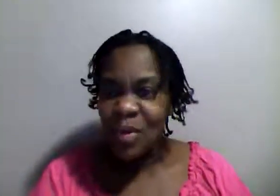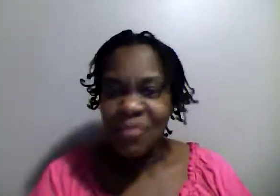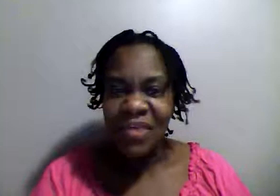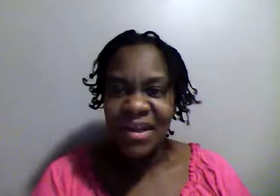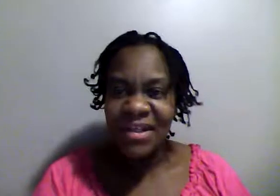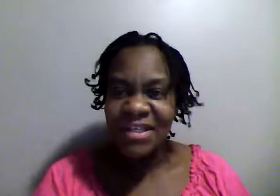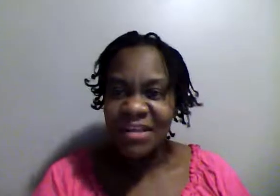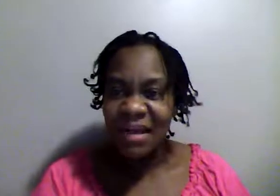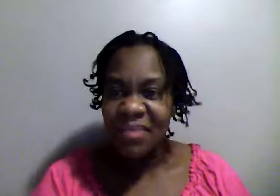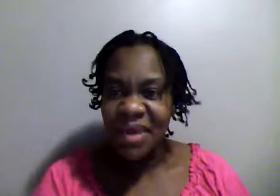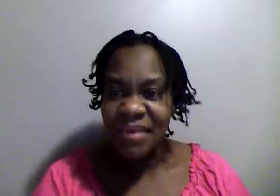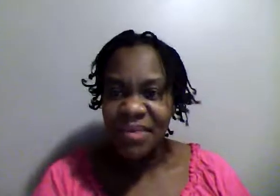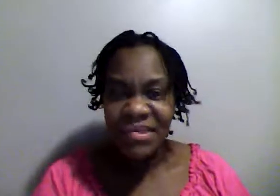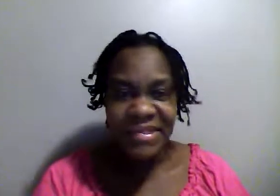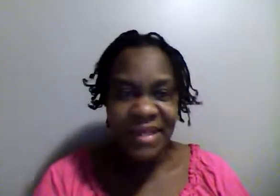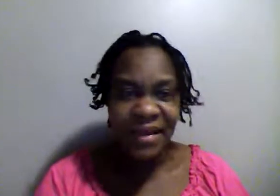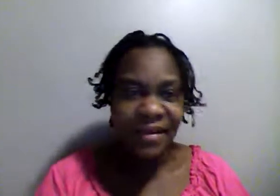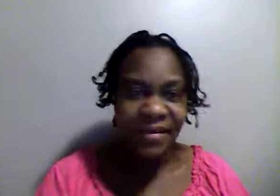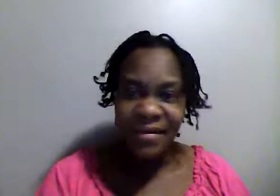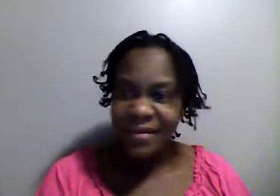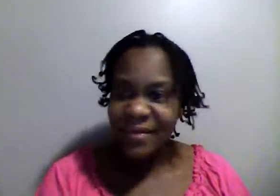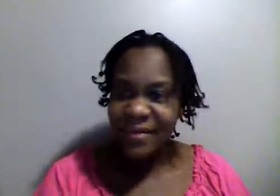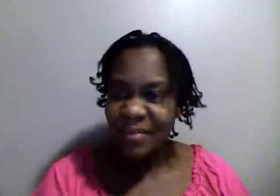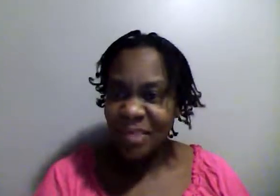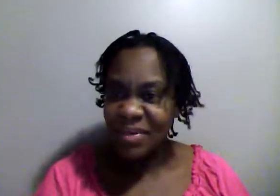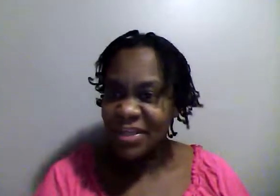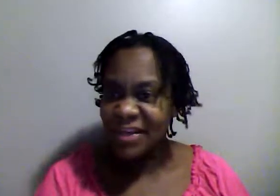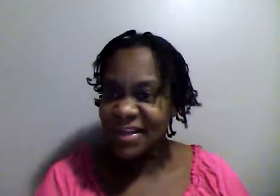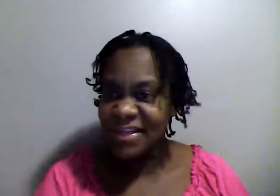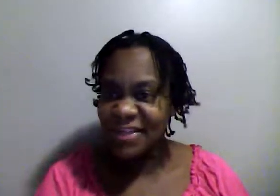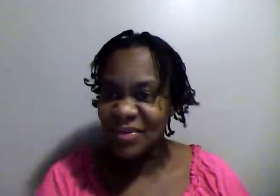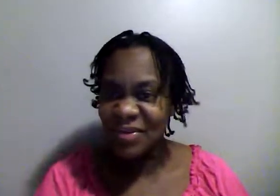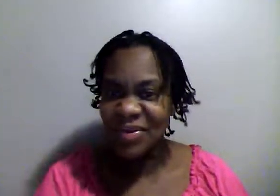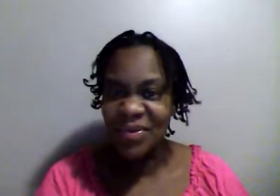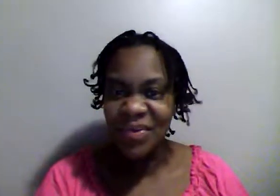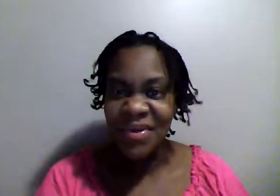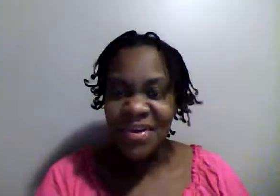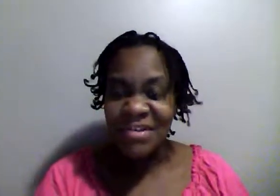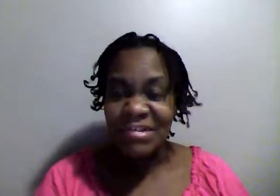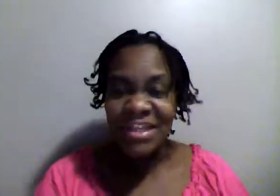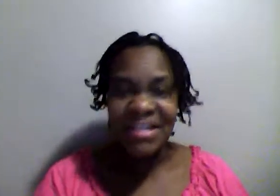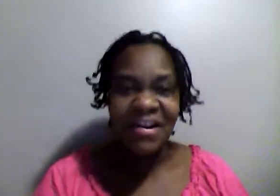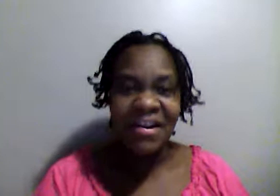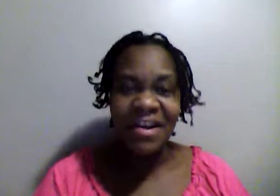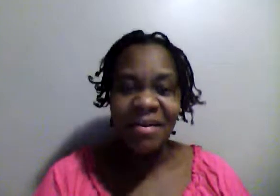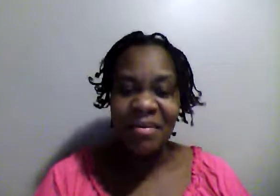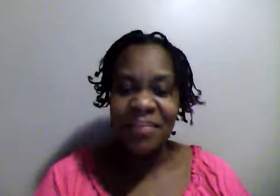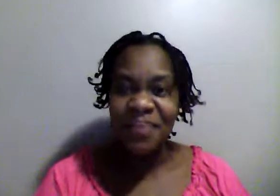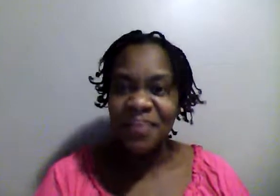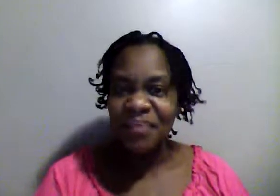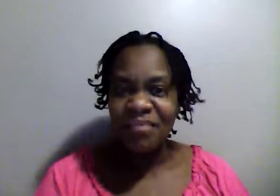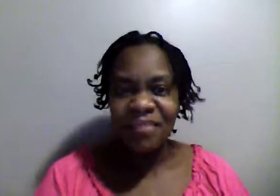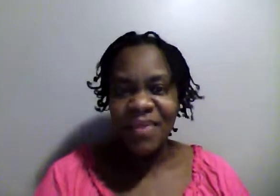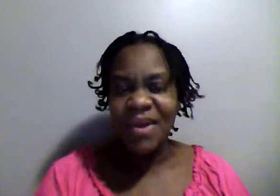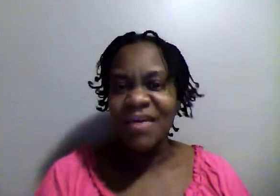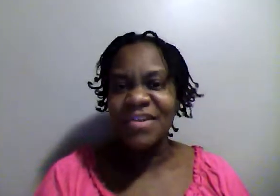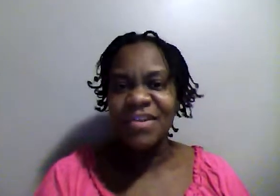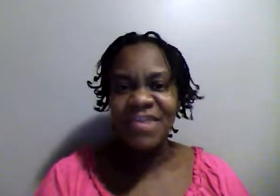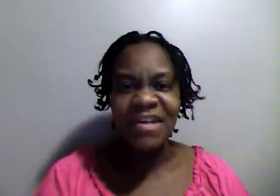hopefully this year I'll be able to say peppers are easy to grow too. So I got some Scotch